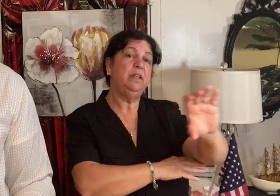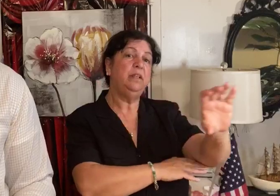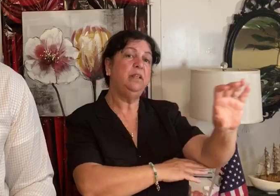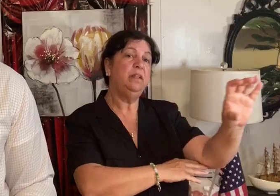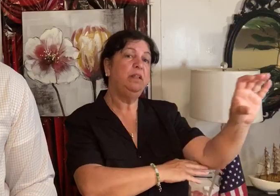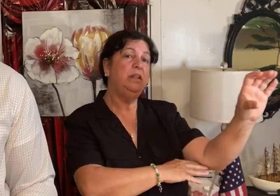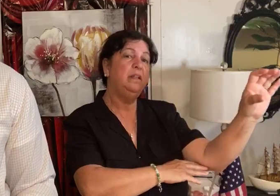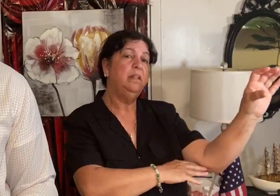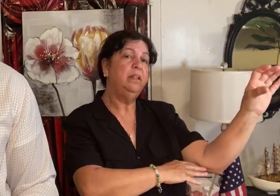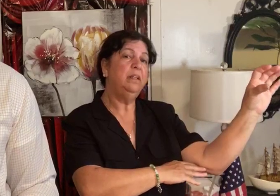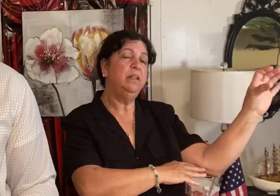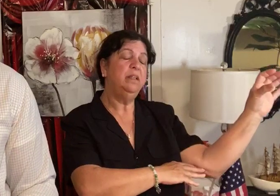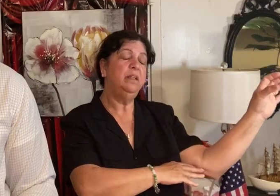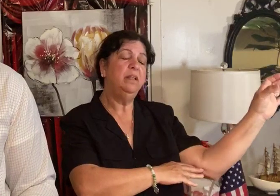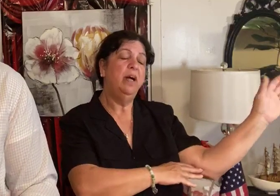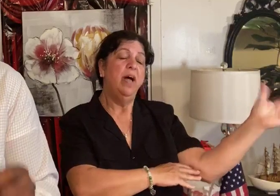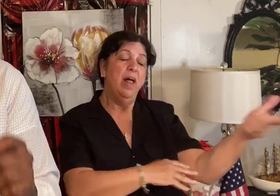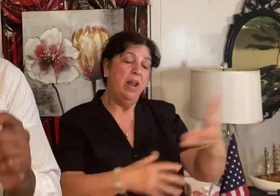Calvary.